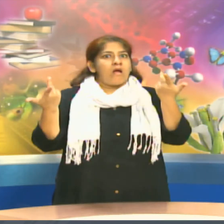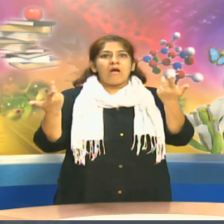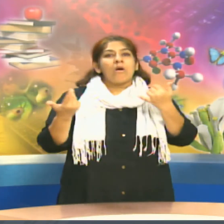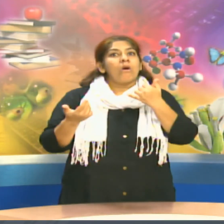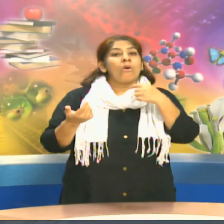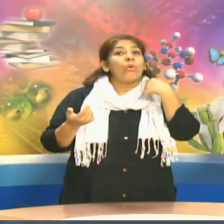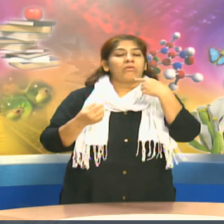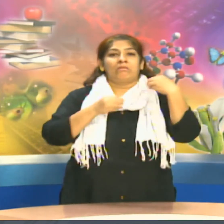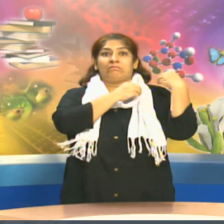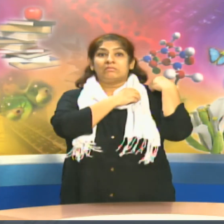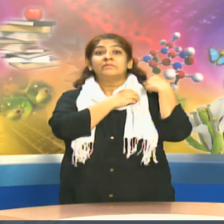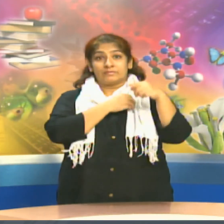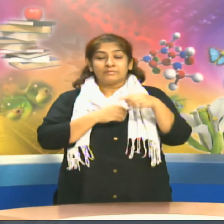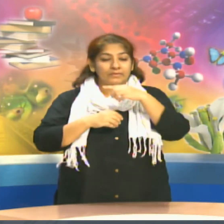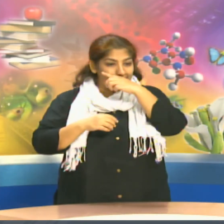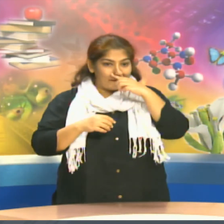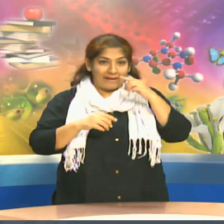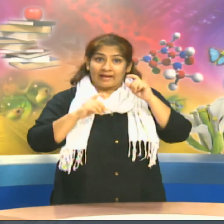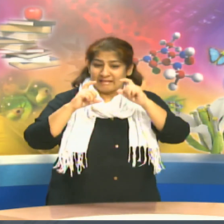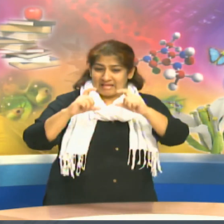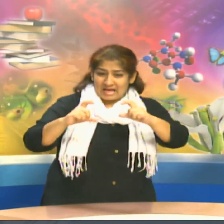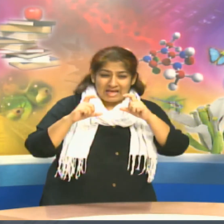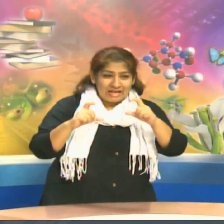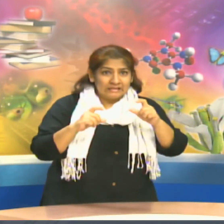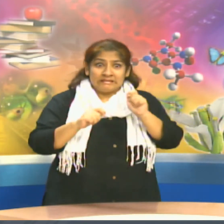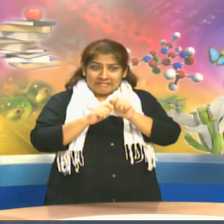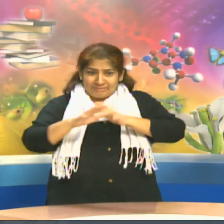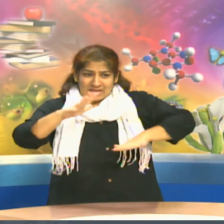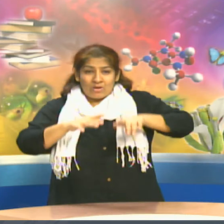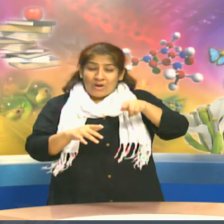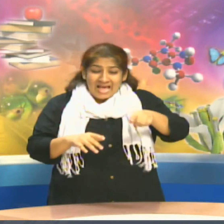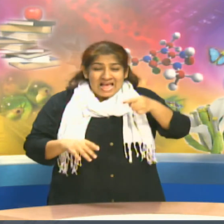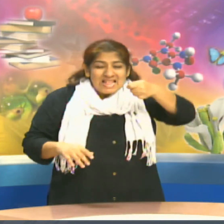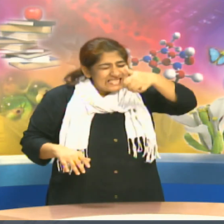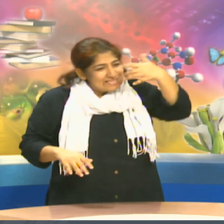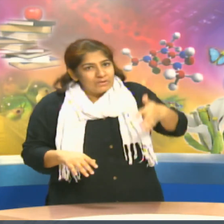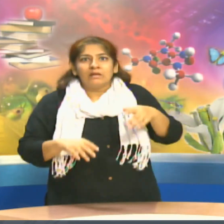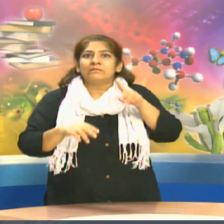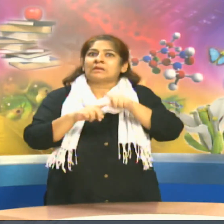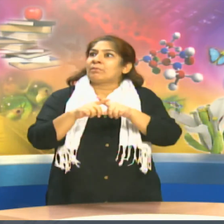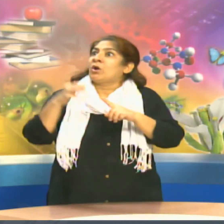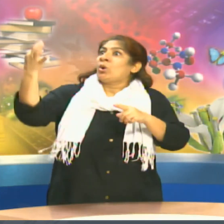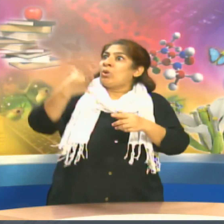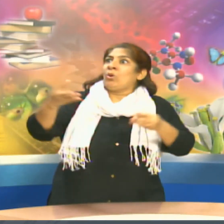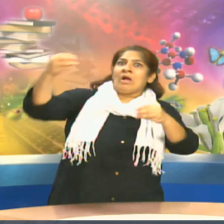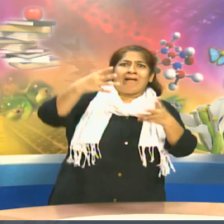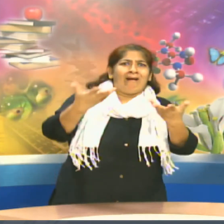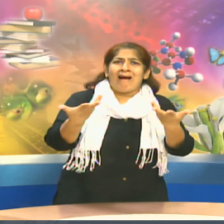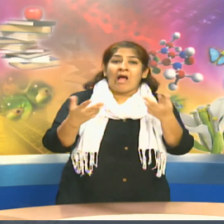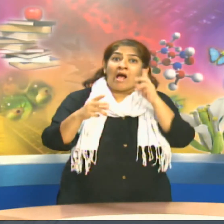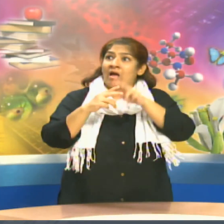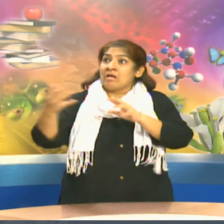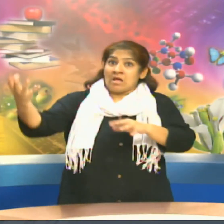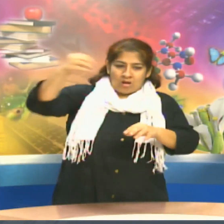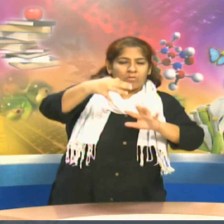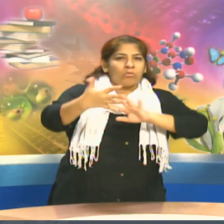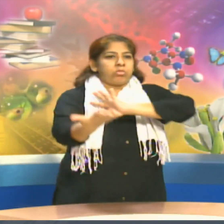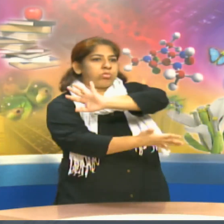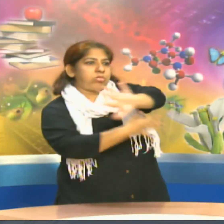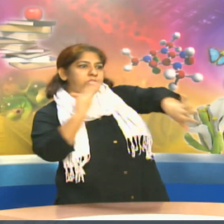one single mistake, then who will be responsible for that mistake? So, we should take care of all the new things